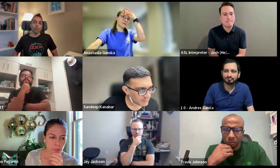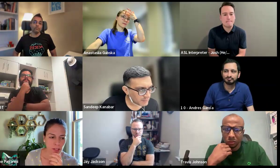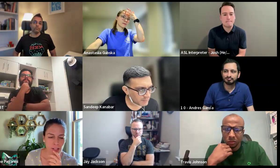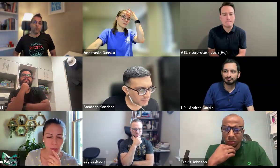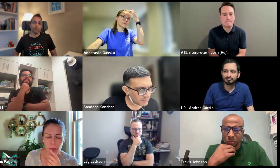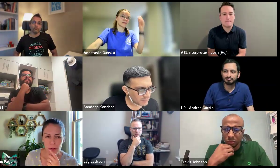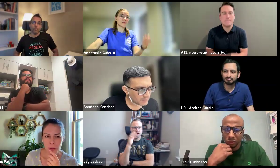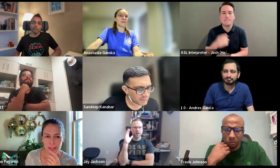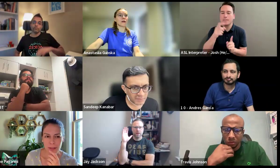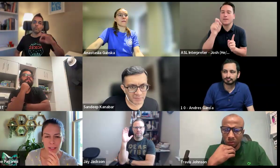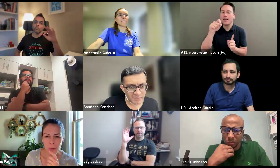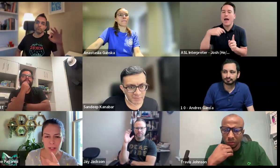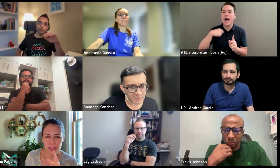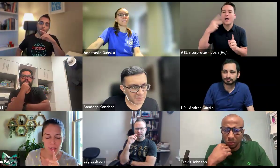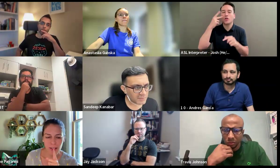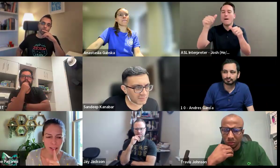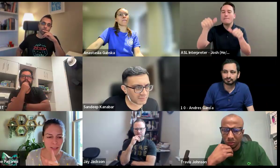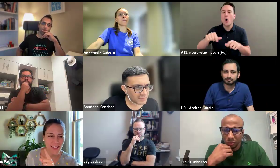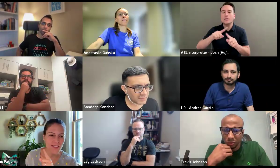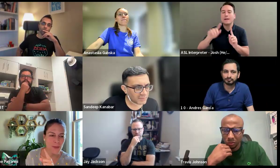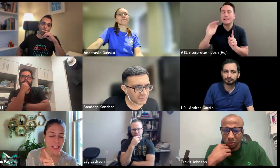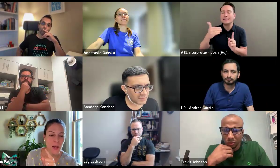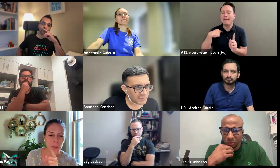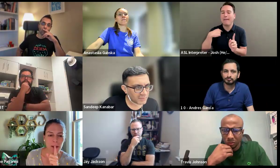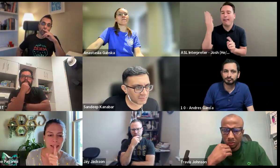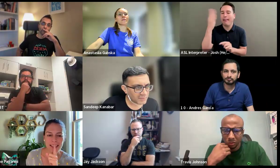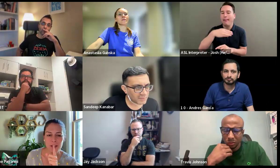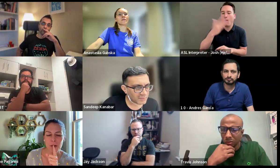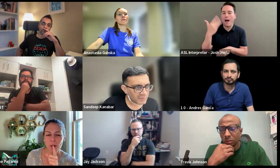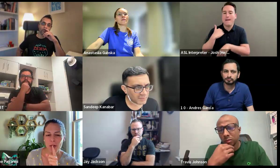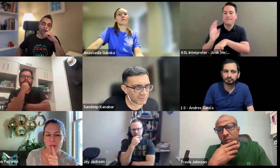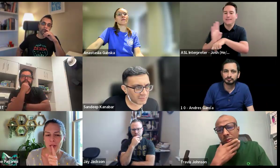I saw a post, probably didn't pay too much attention on the content because I was busy. But did you also